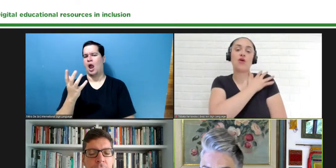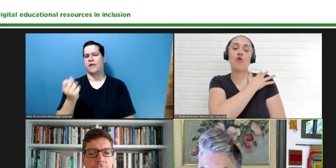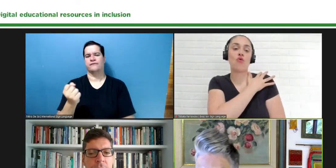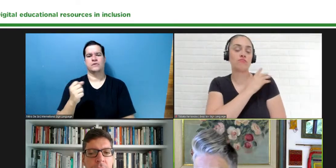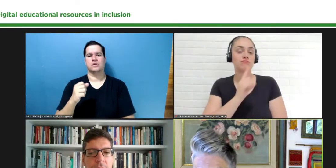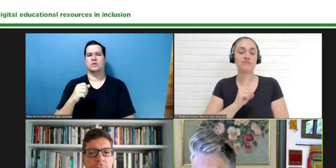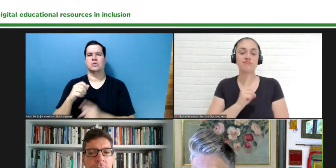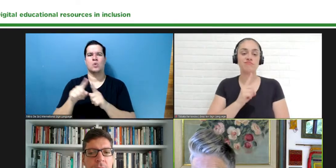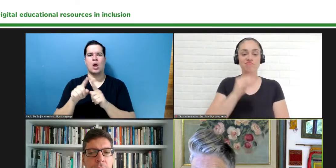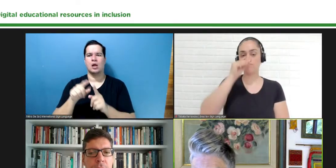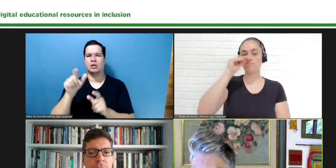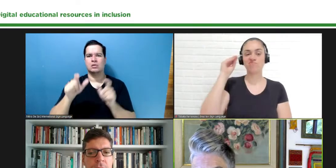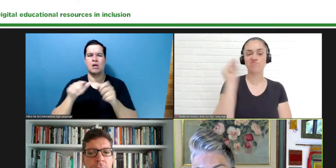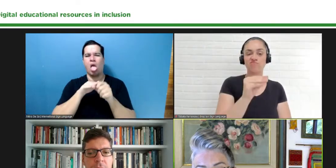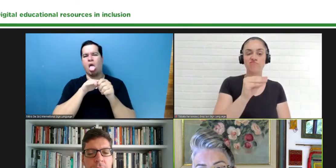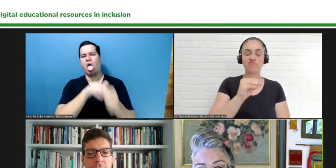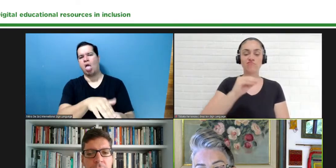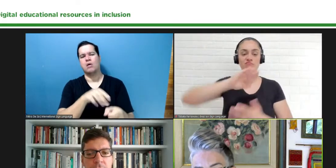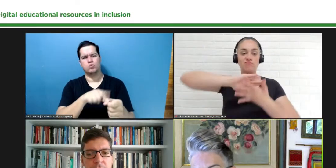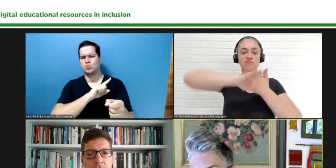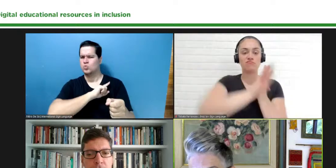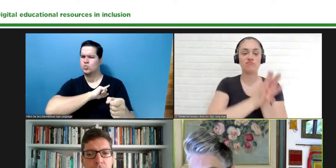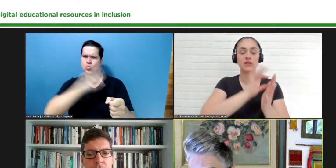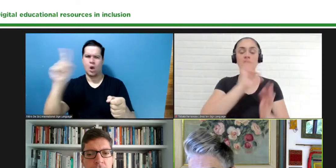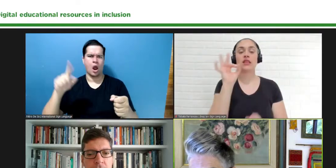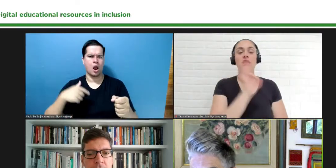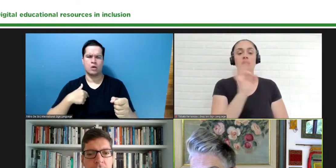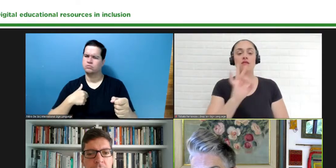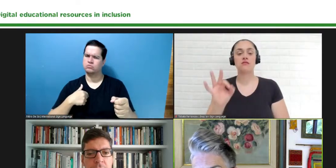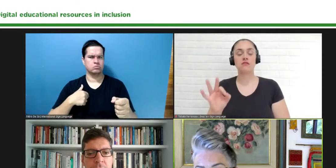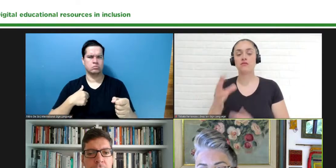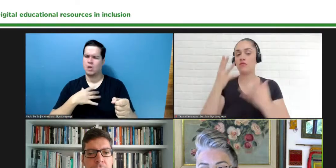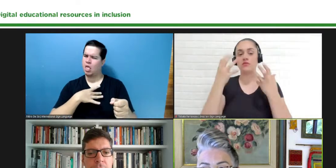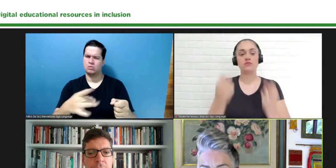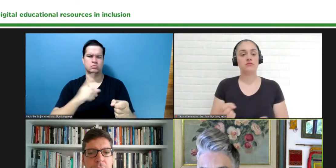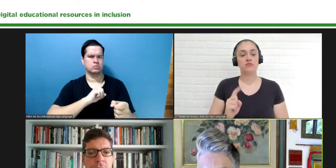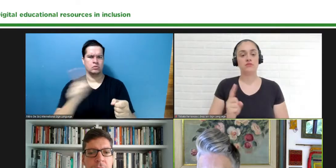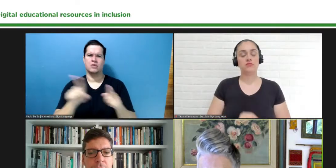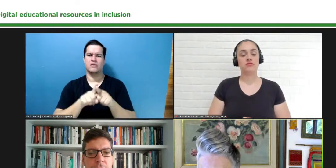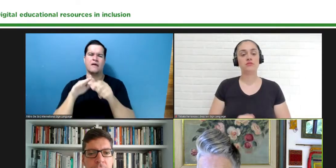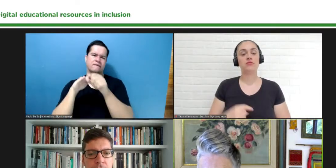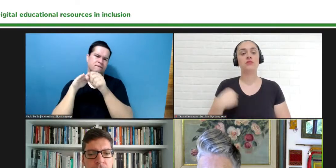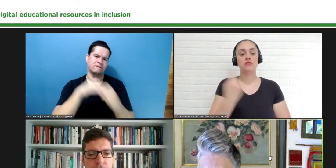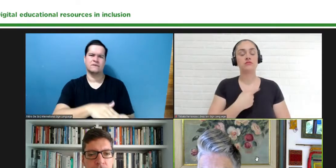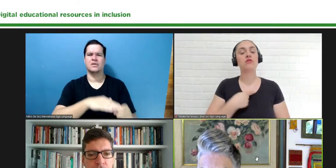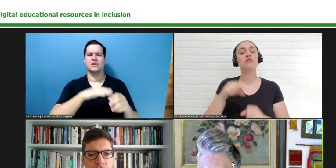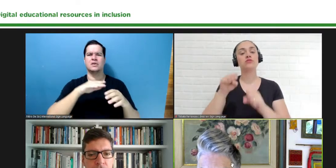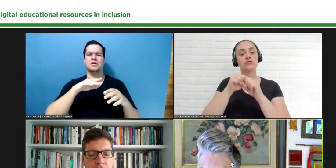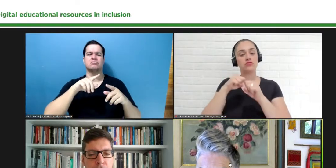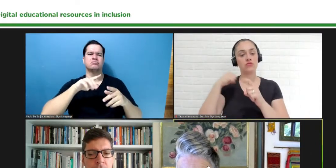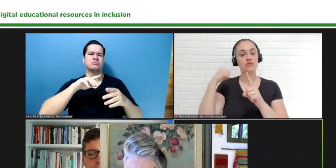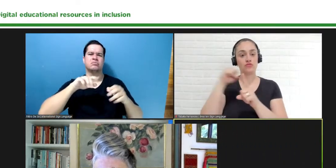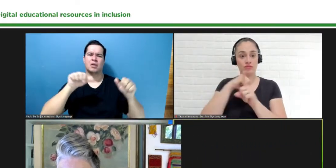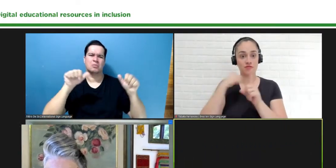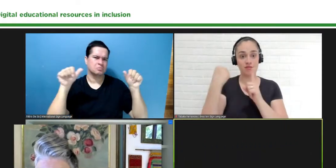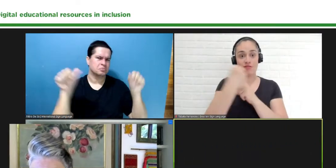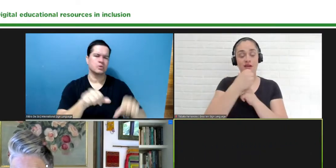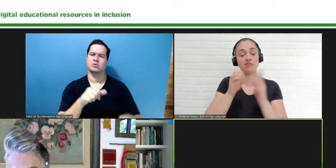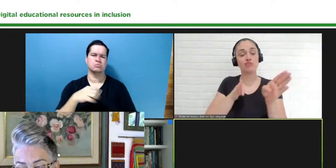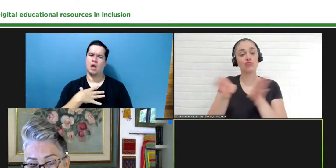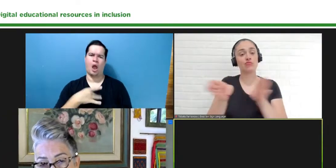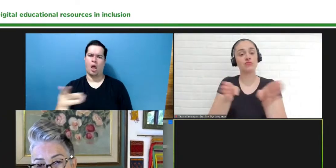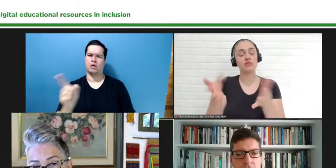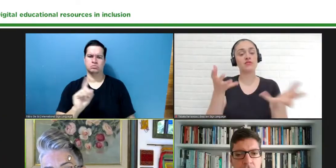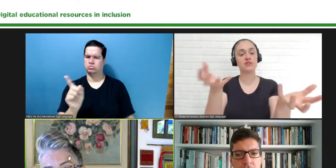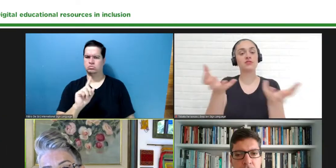we educate people for the practice of an inclusive society. Since its foundation,